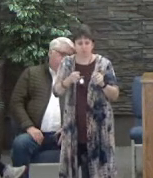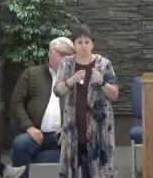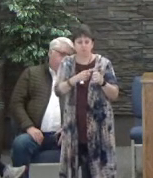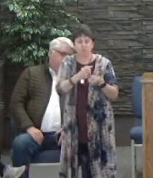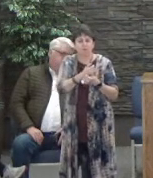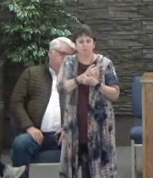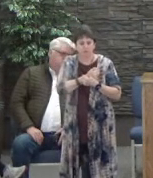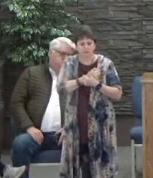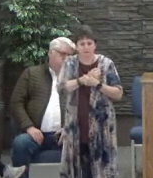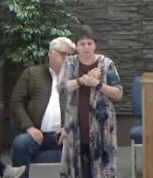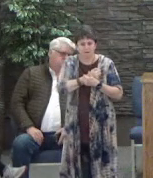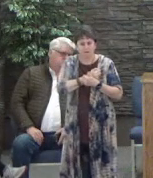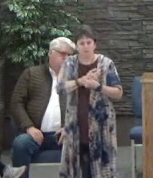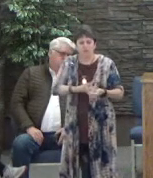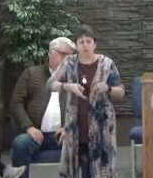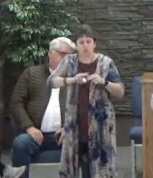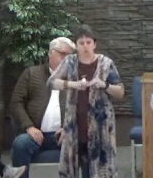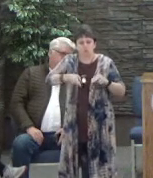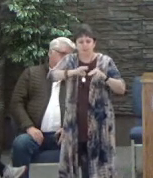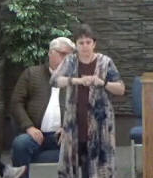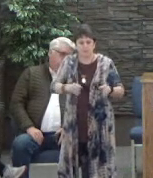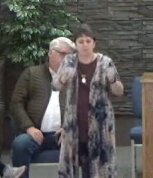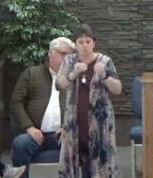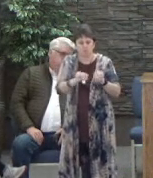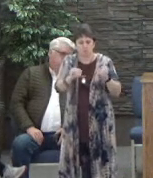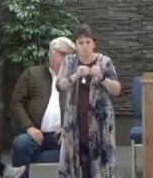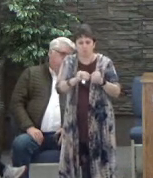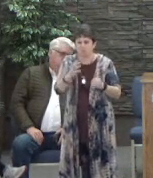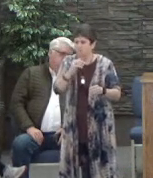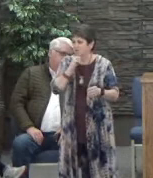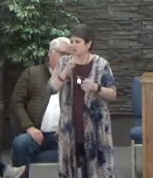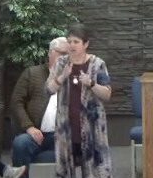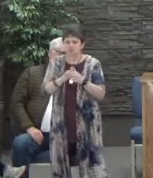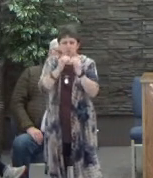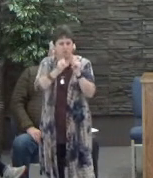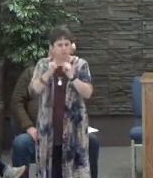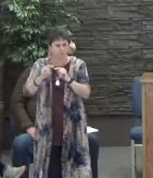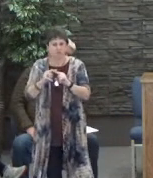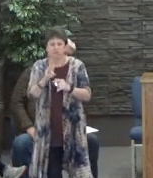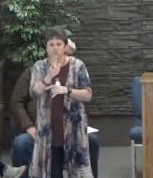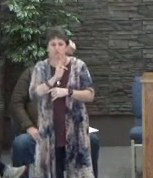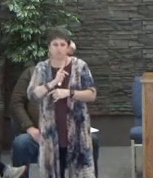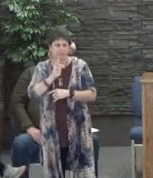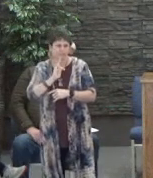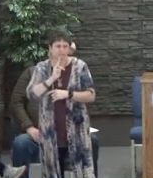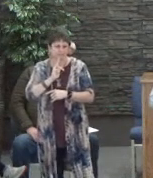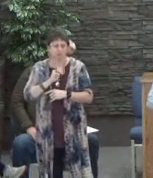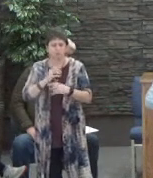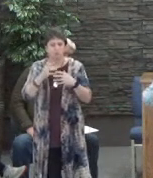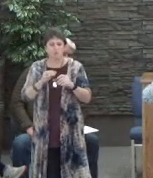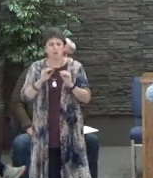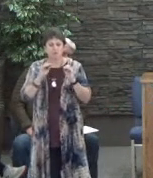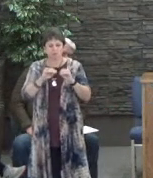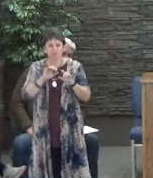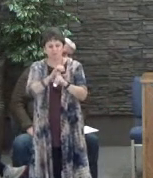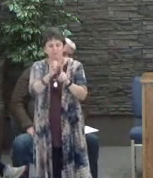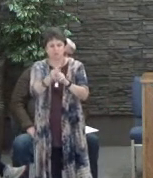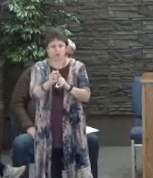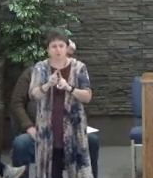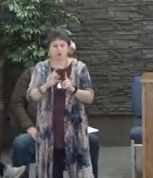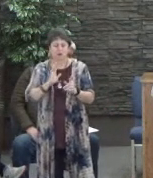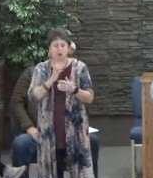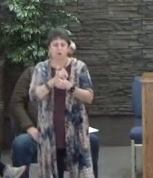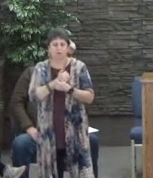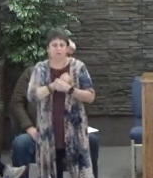from love abounding more and more. That's why we're not asking you to pray individually, but in triplets. We want to put us in situations where